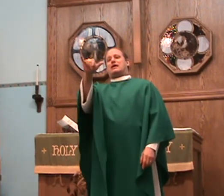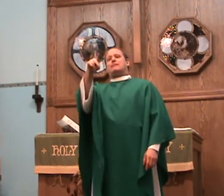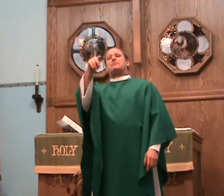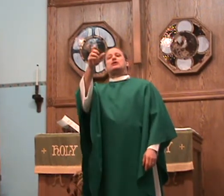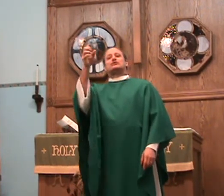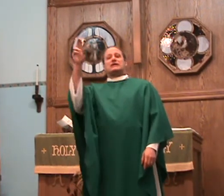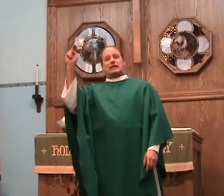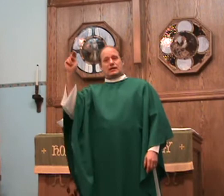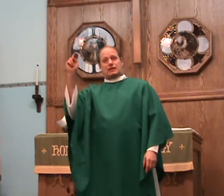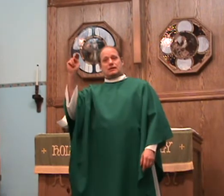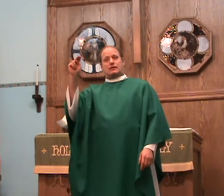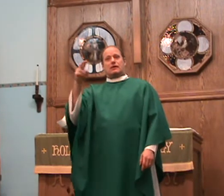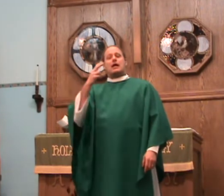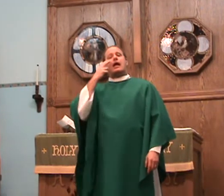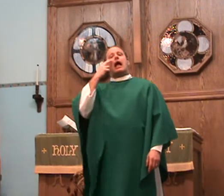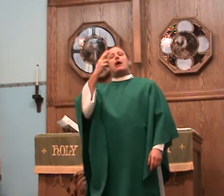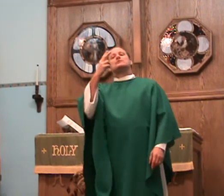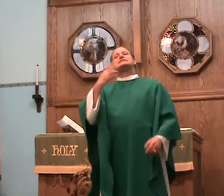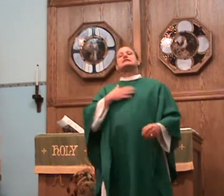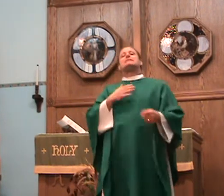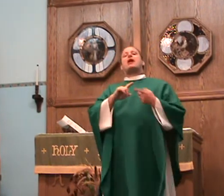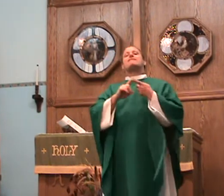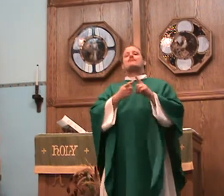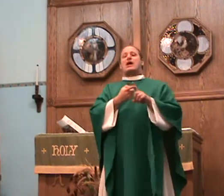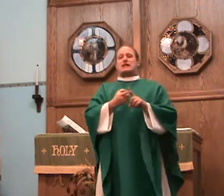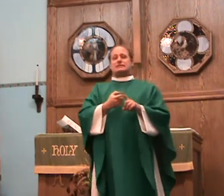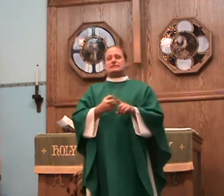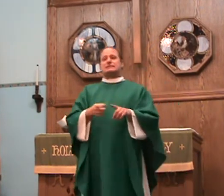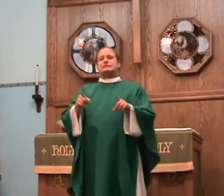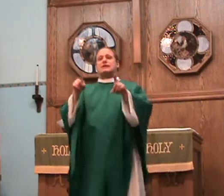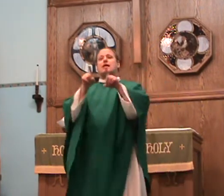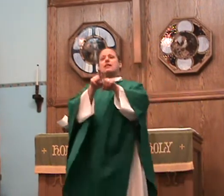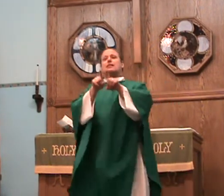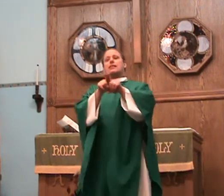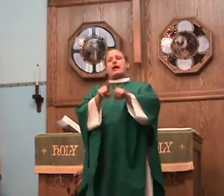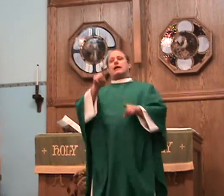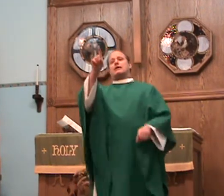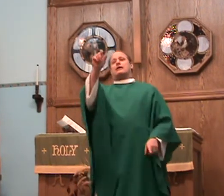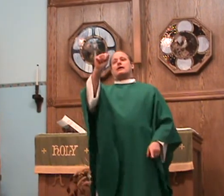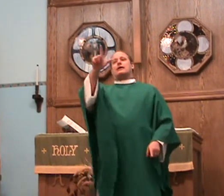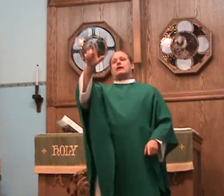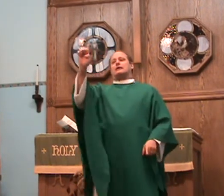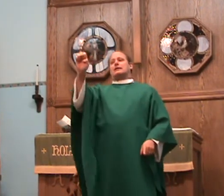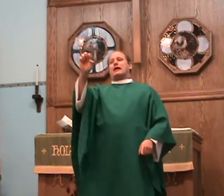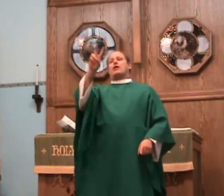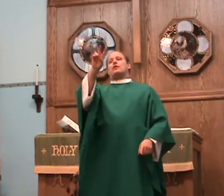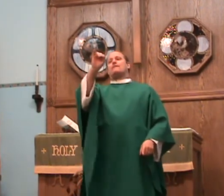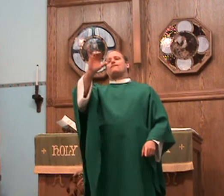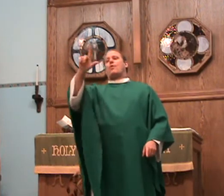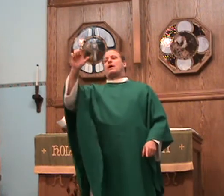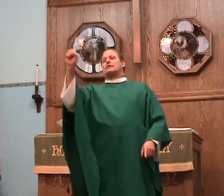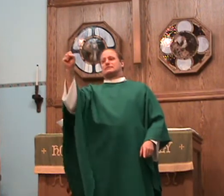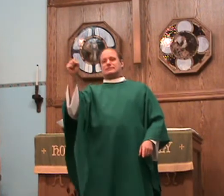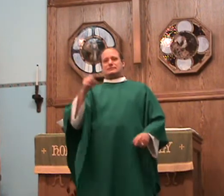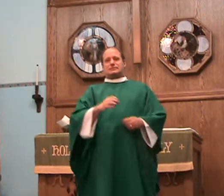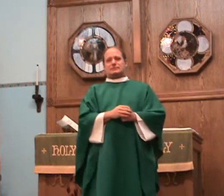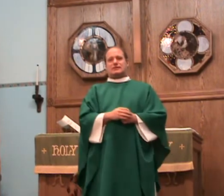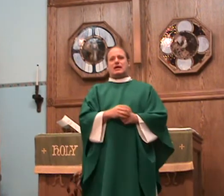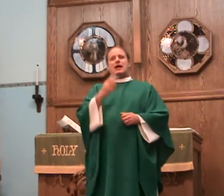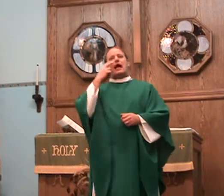Kathy Peterson. I would see my friends like Dale Boyles. I